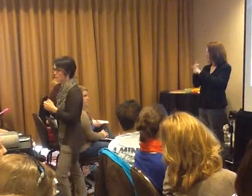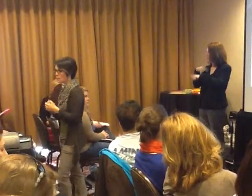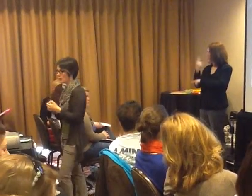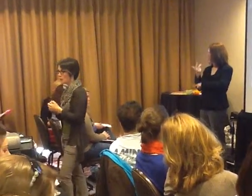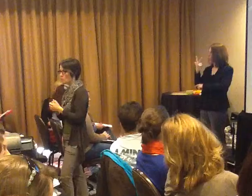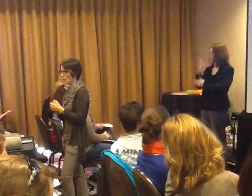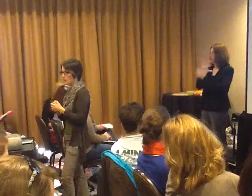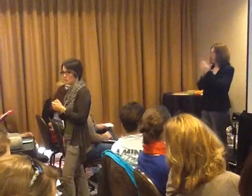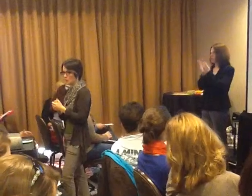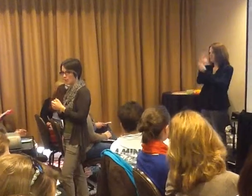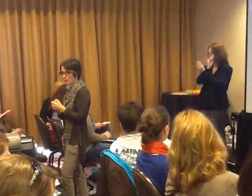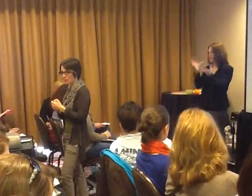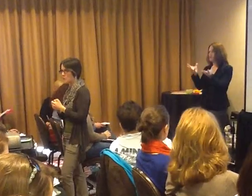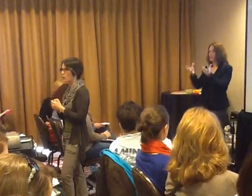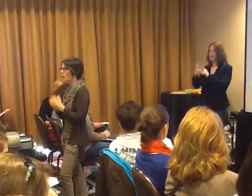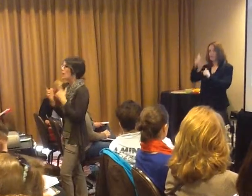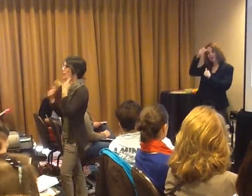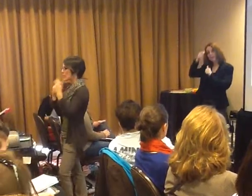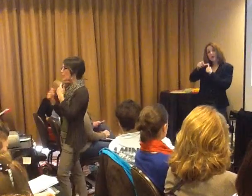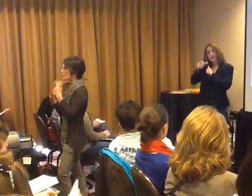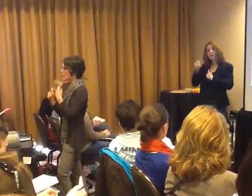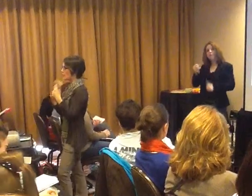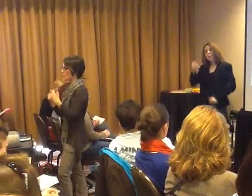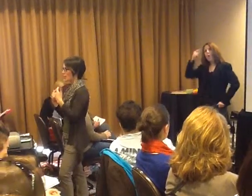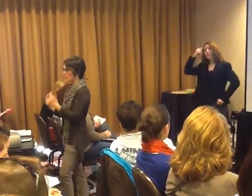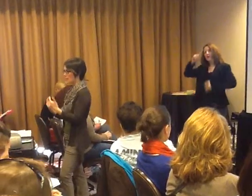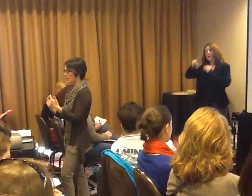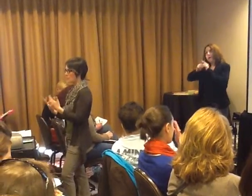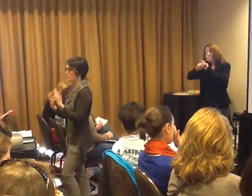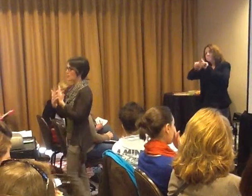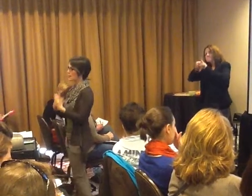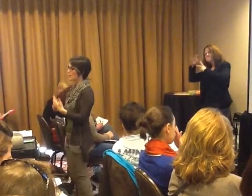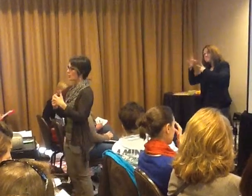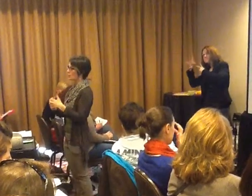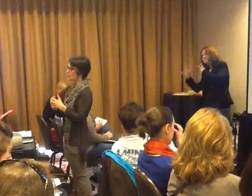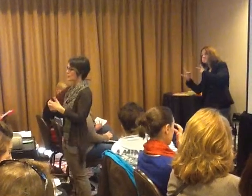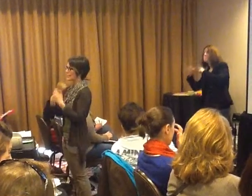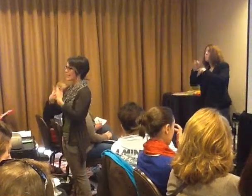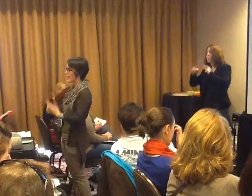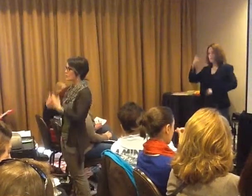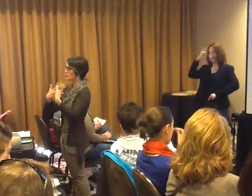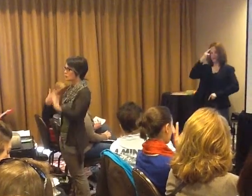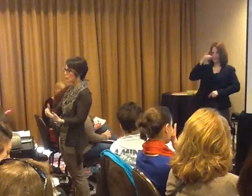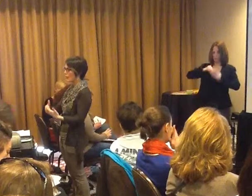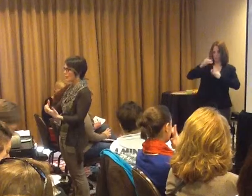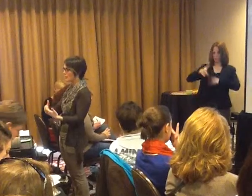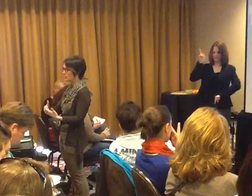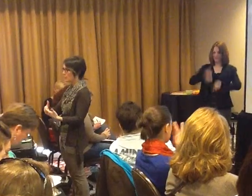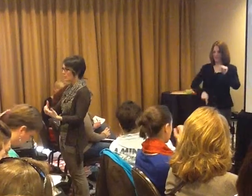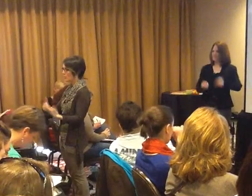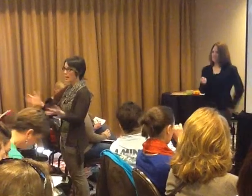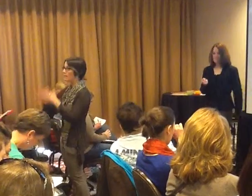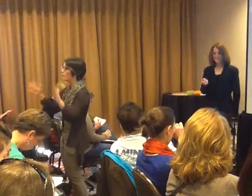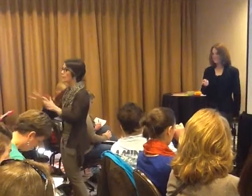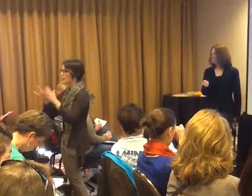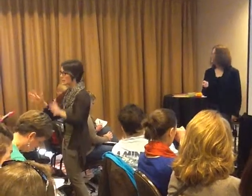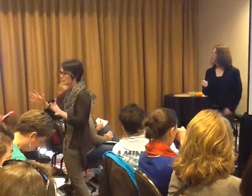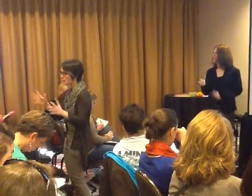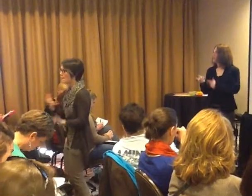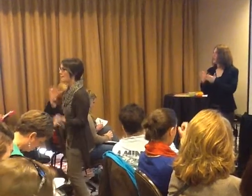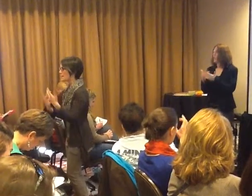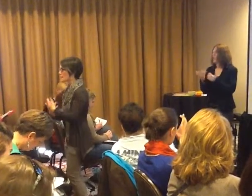of the information that you wanted them to remember. So think about those kinds of things. When we think our students can't do it, whatever